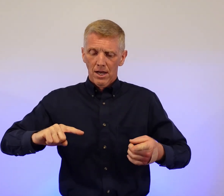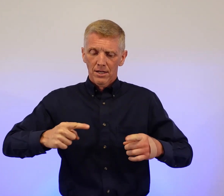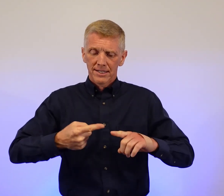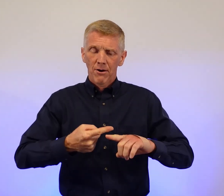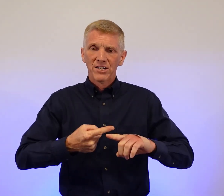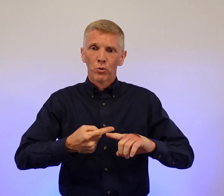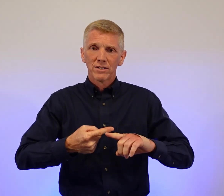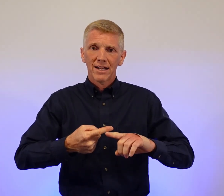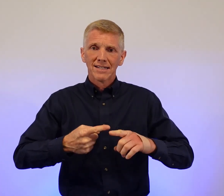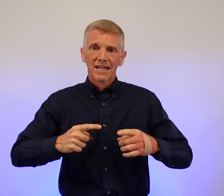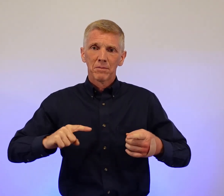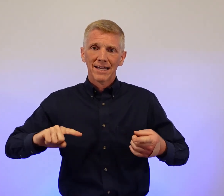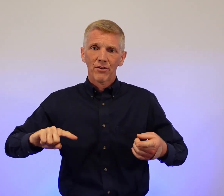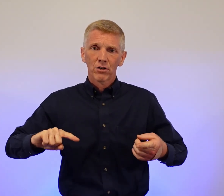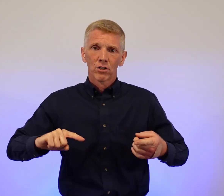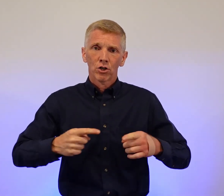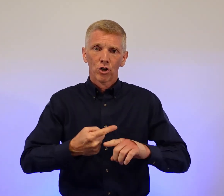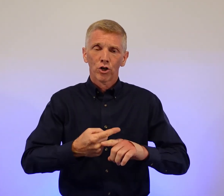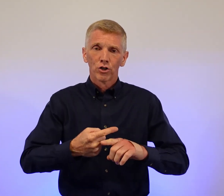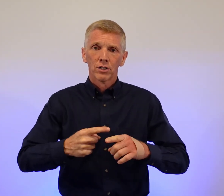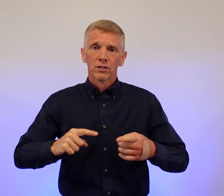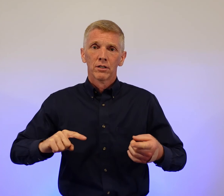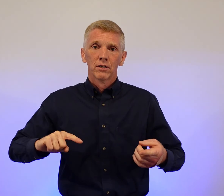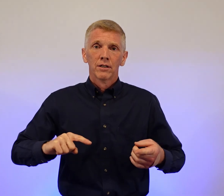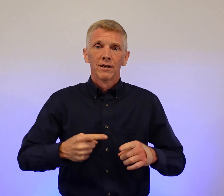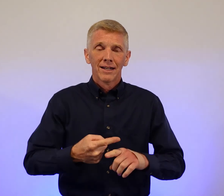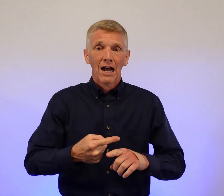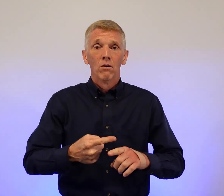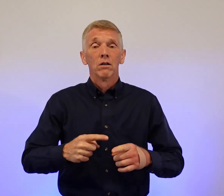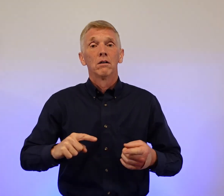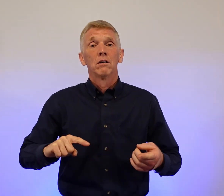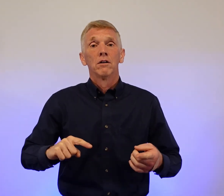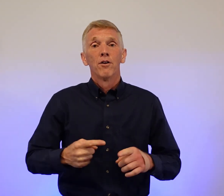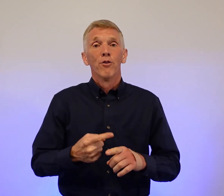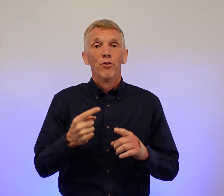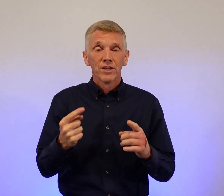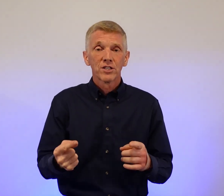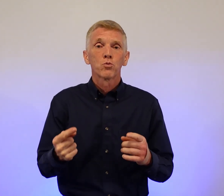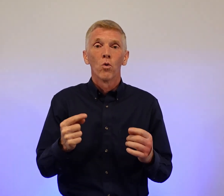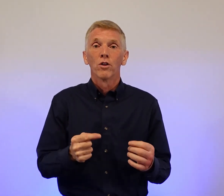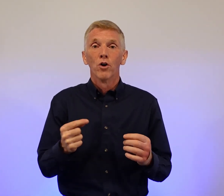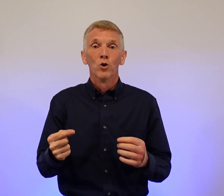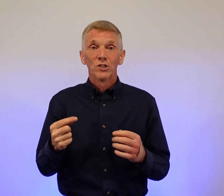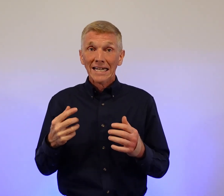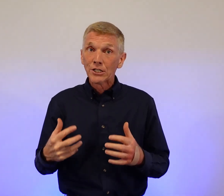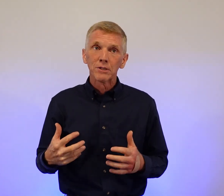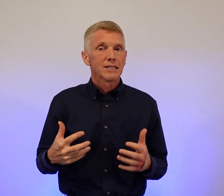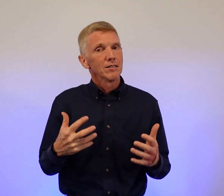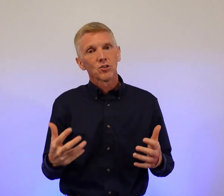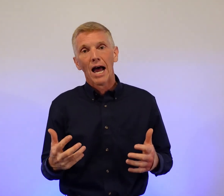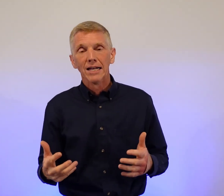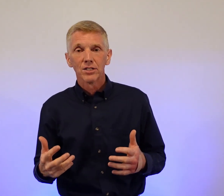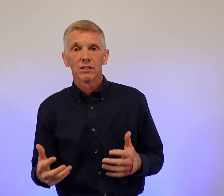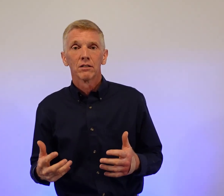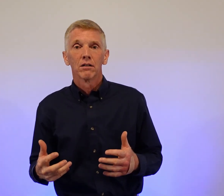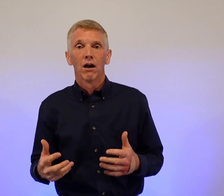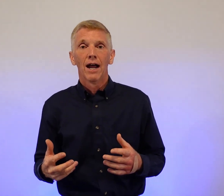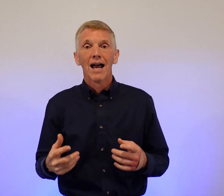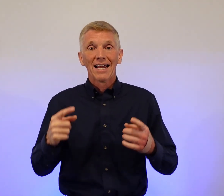See how I twist it as I come together? Hurt. Now, this is one of those interesting signs. All right? I can